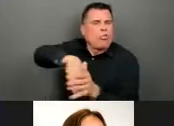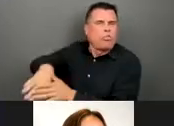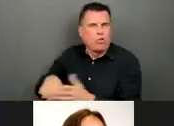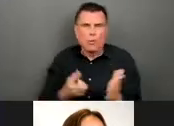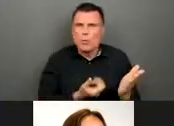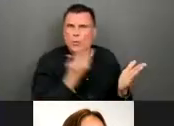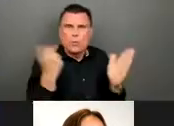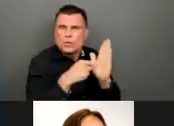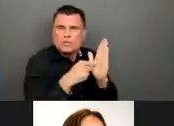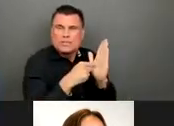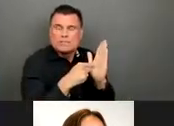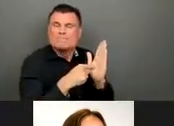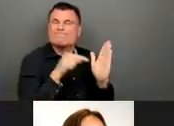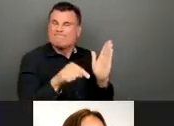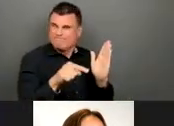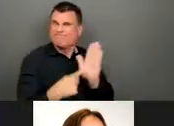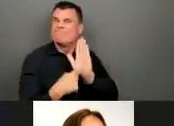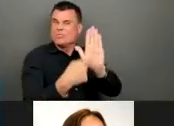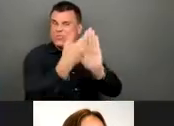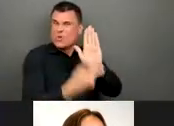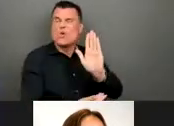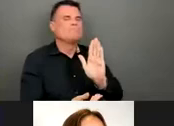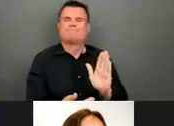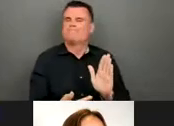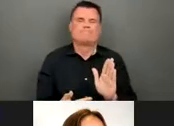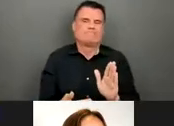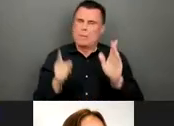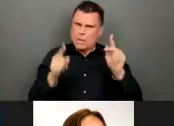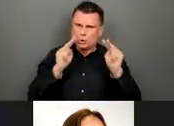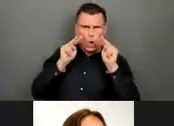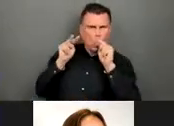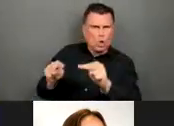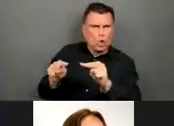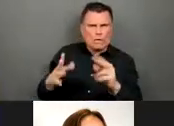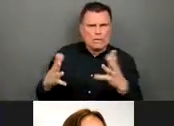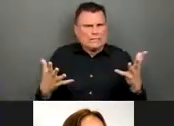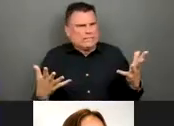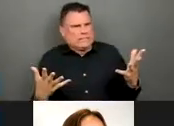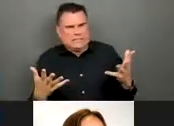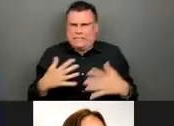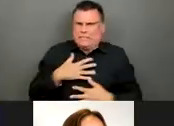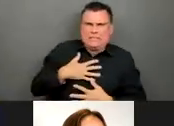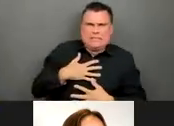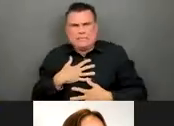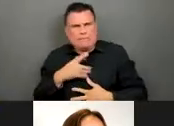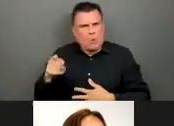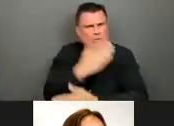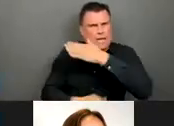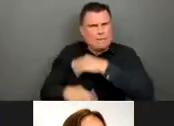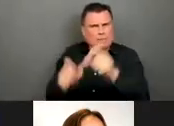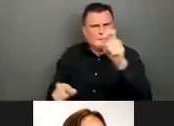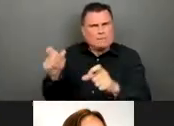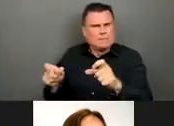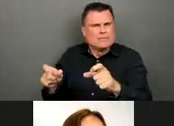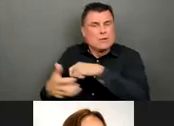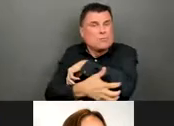need to address the underlying risk drivers, reduce poverty, and eradicate inequalities, all of